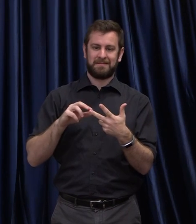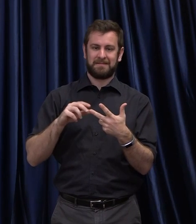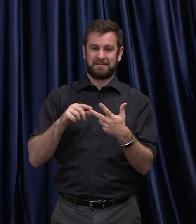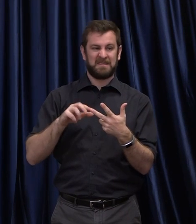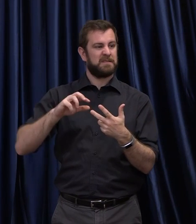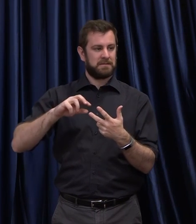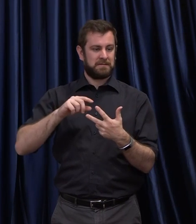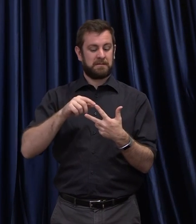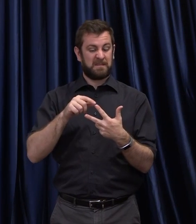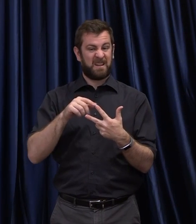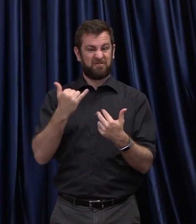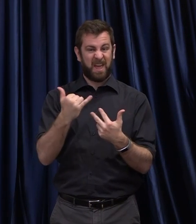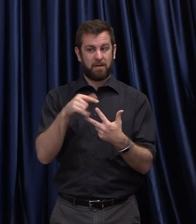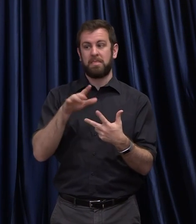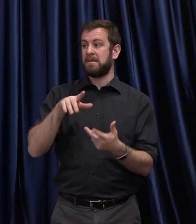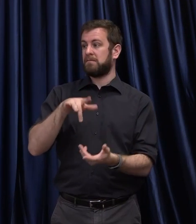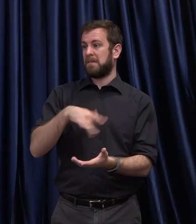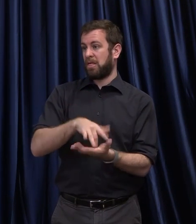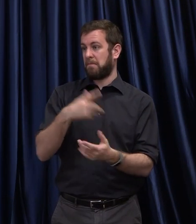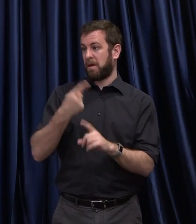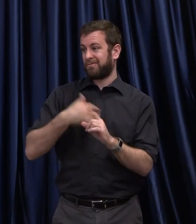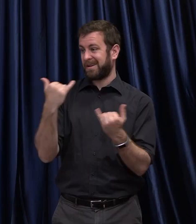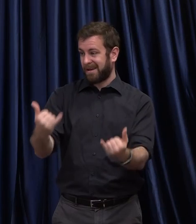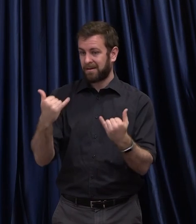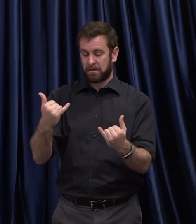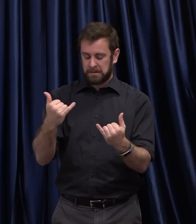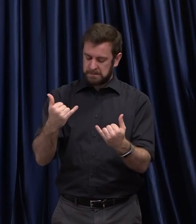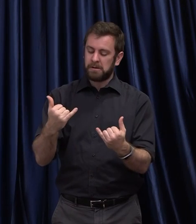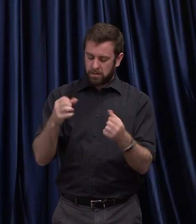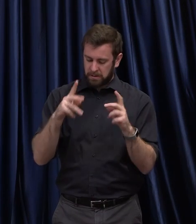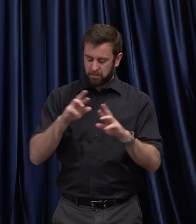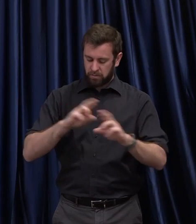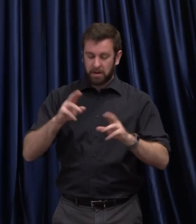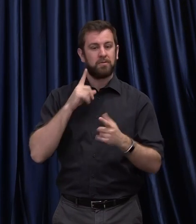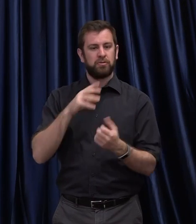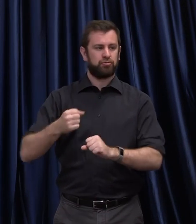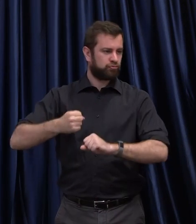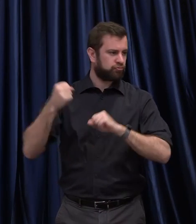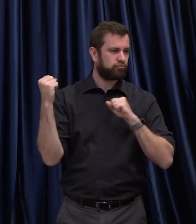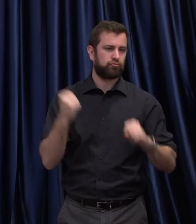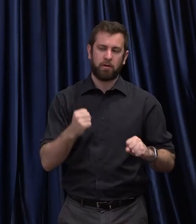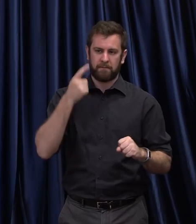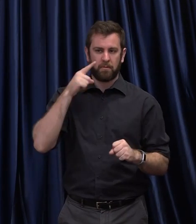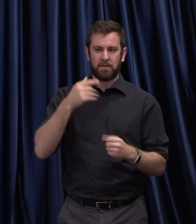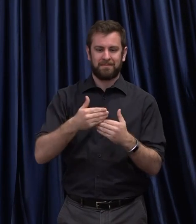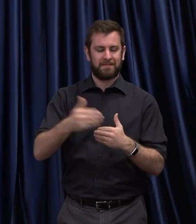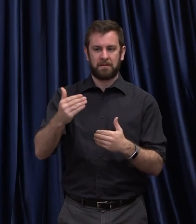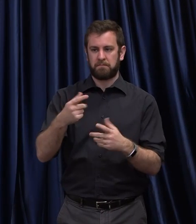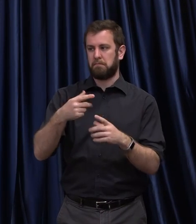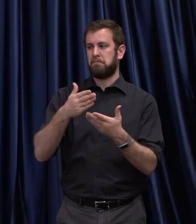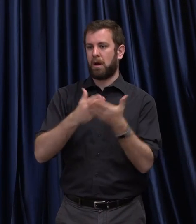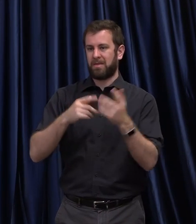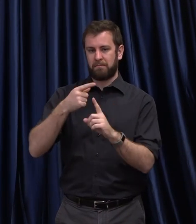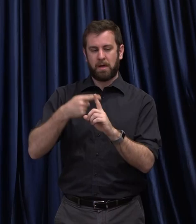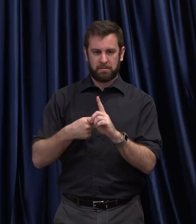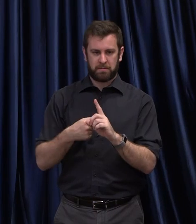month and strengthen ourselves for the last part of the month. And may Allah subhanahu wa ta'ala accept all of